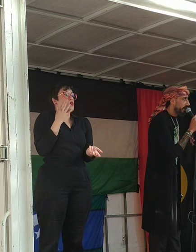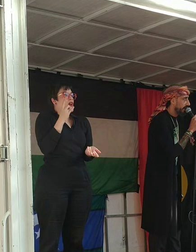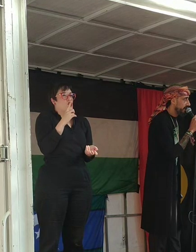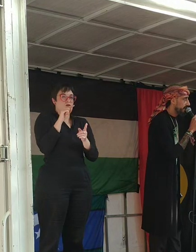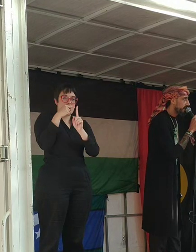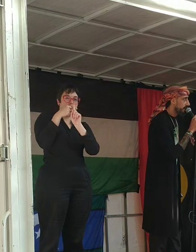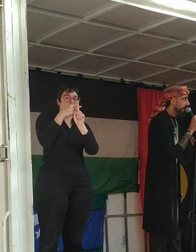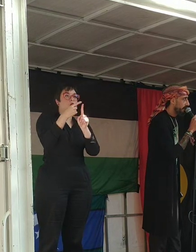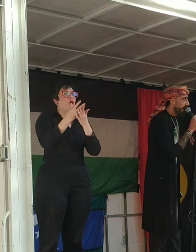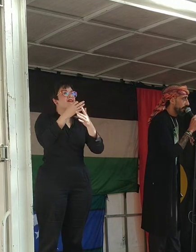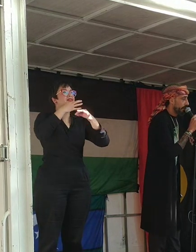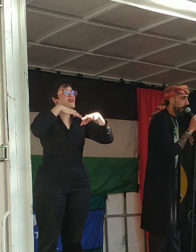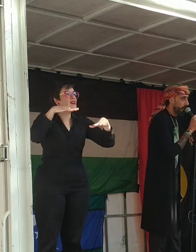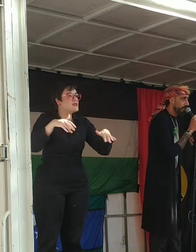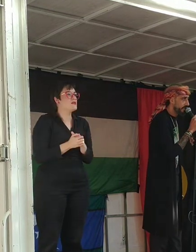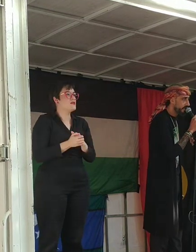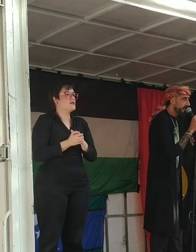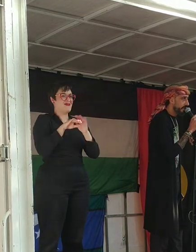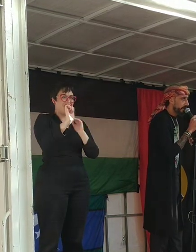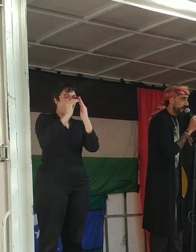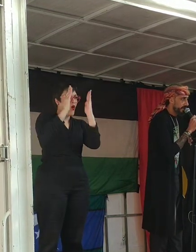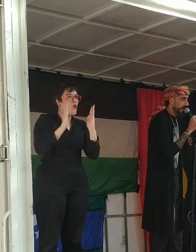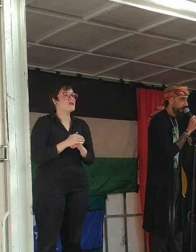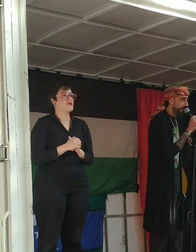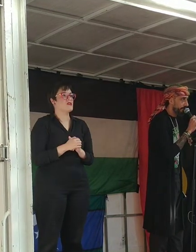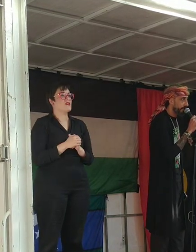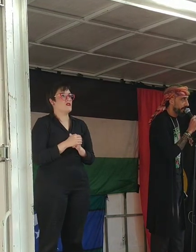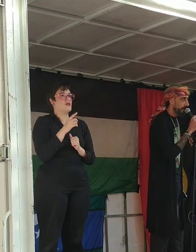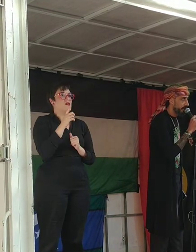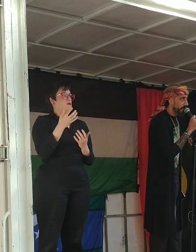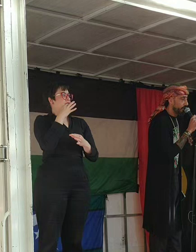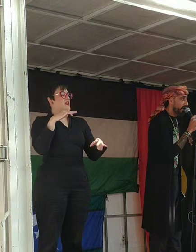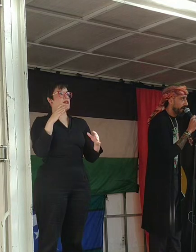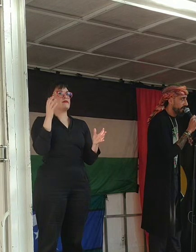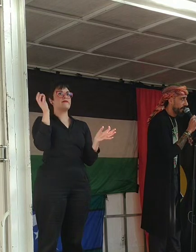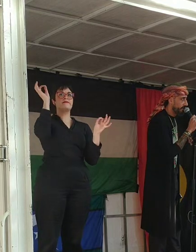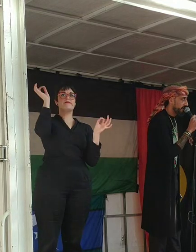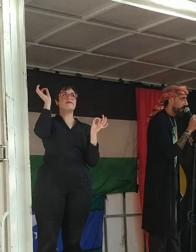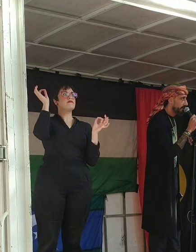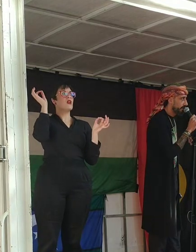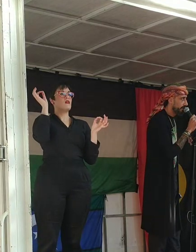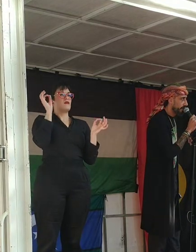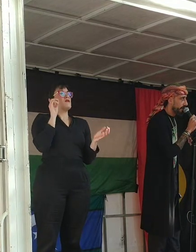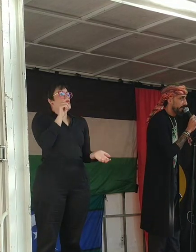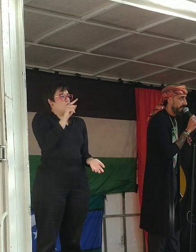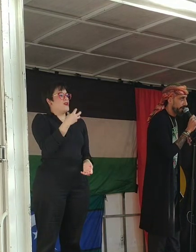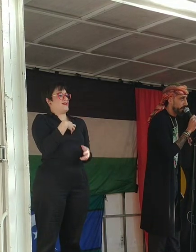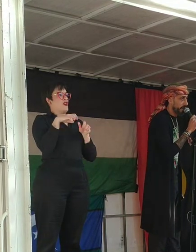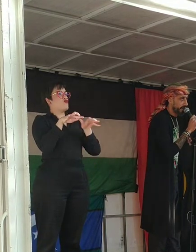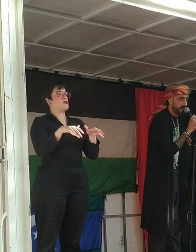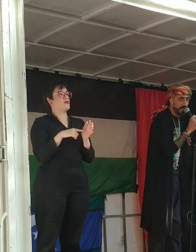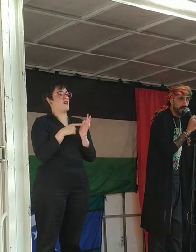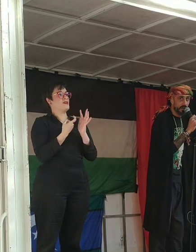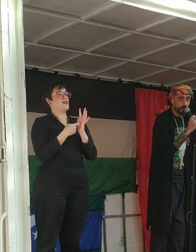terrorize kids in their homes, safe, you are a terrorist. Doesn't